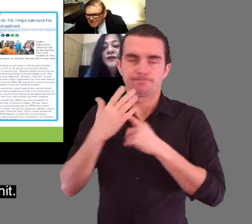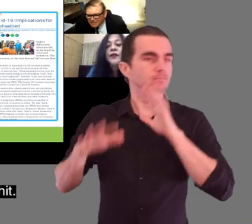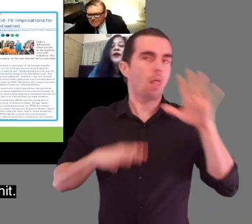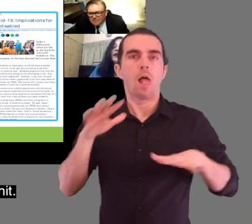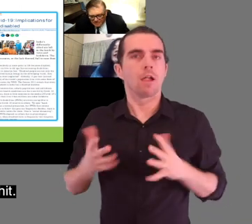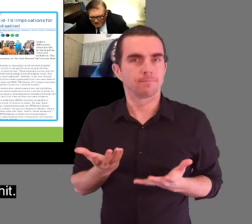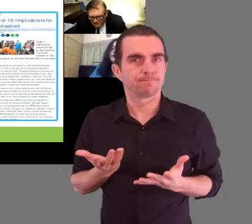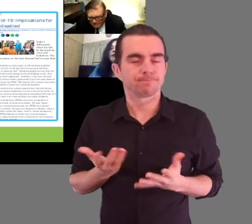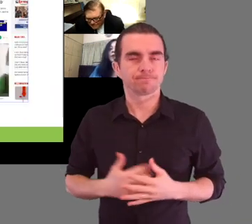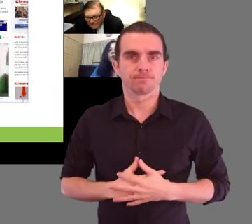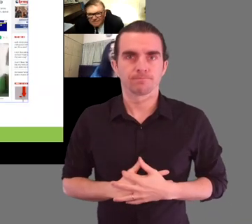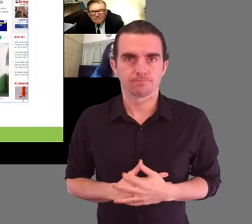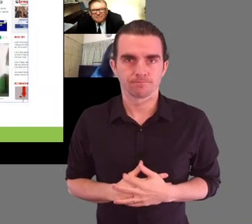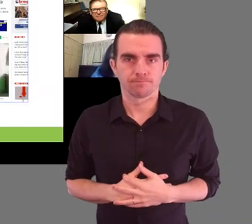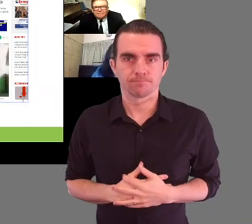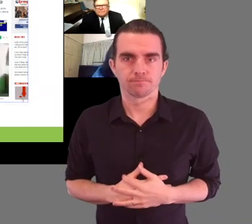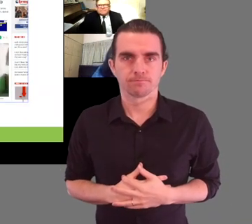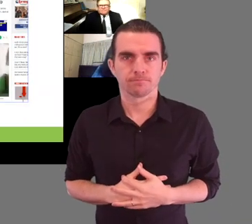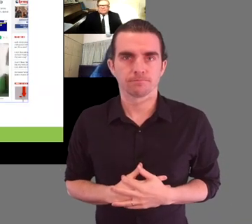hit. Next, please.